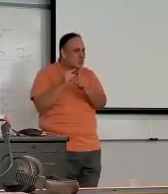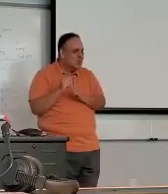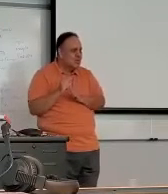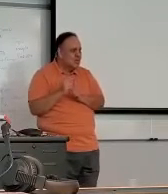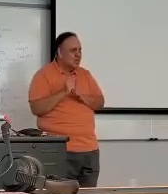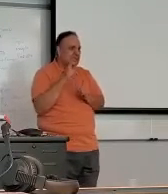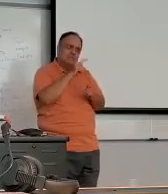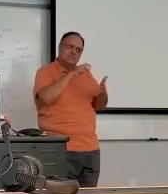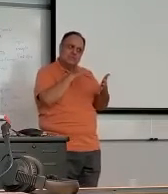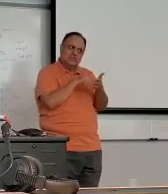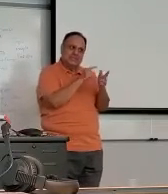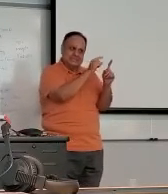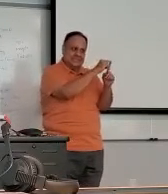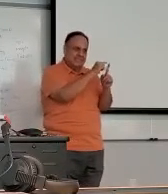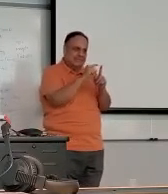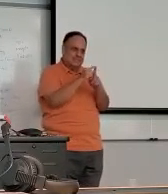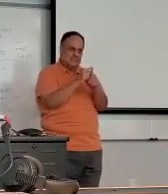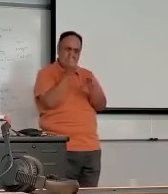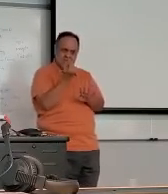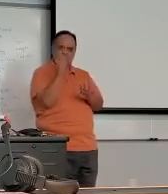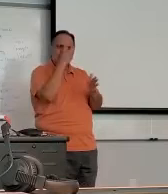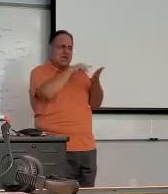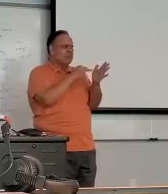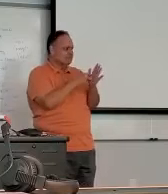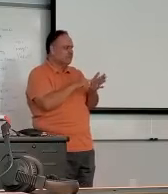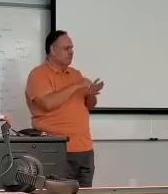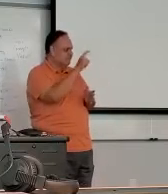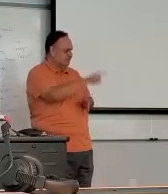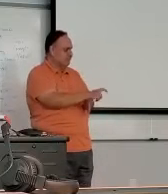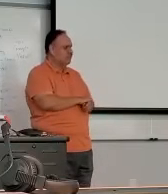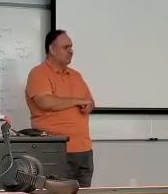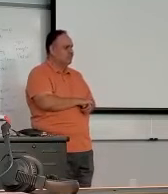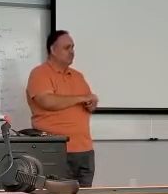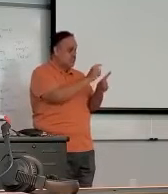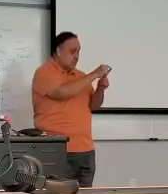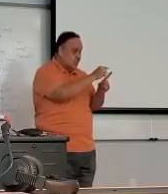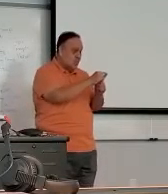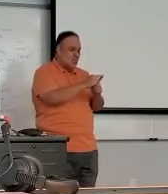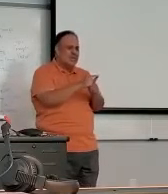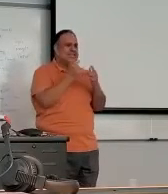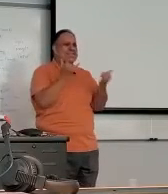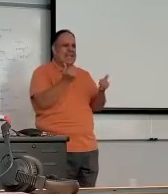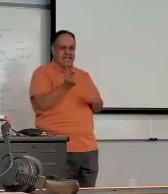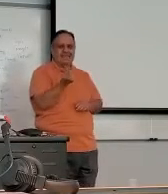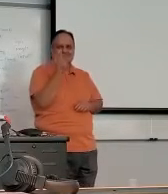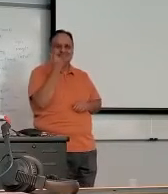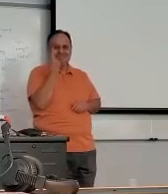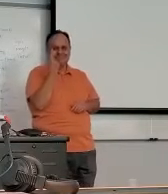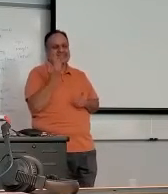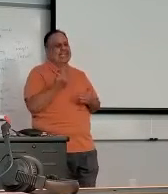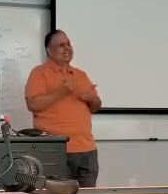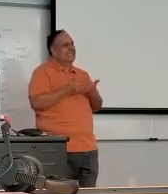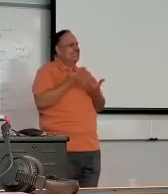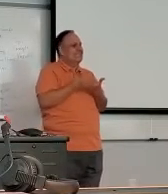some definitions and understand them. Once you do that, the terminology becomes easy, and then you can just move on from there. So not too much in the way of